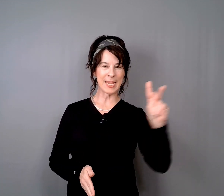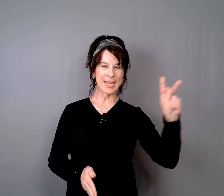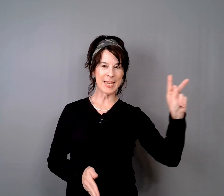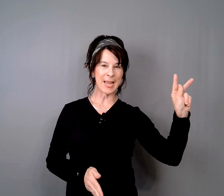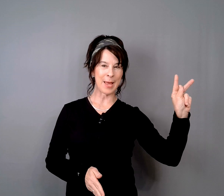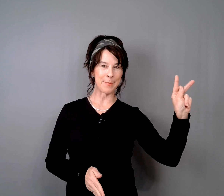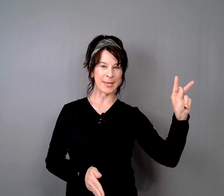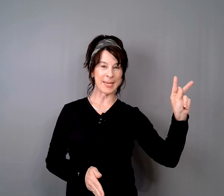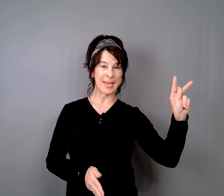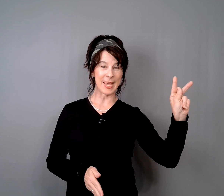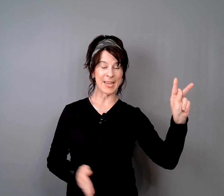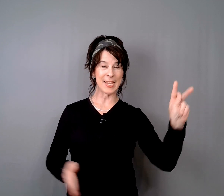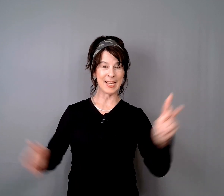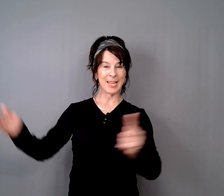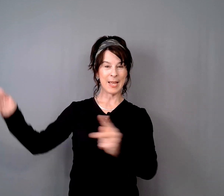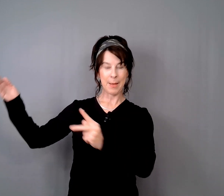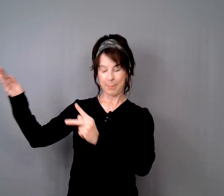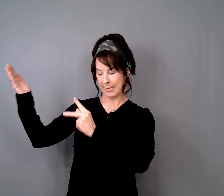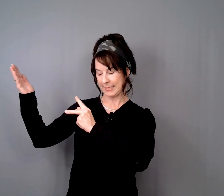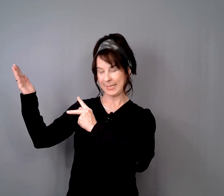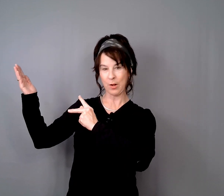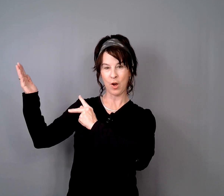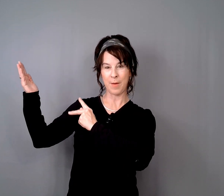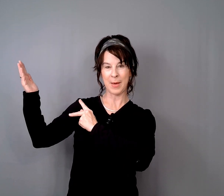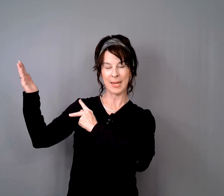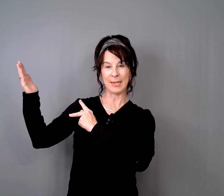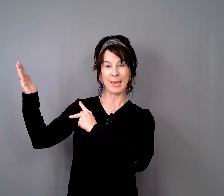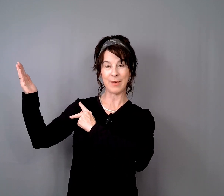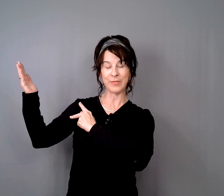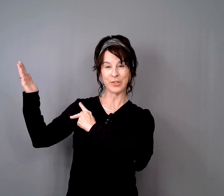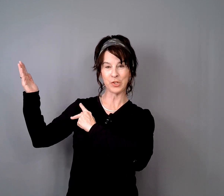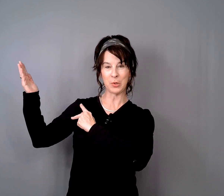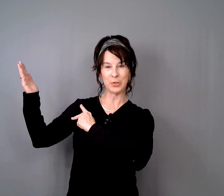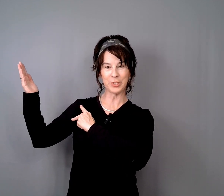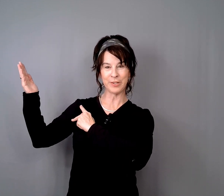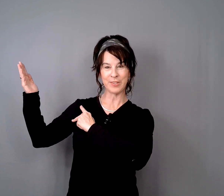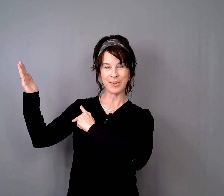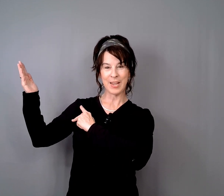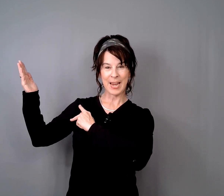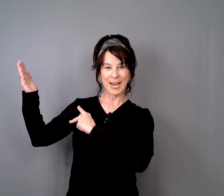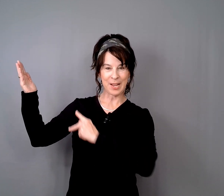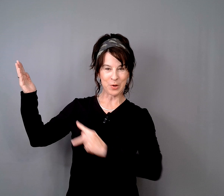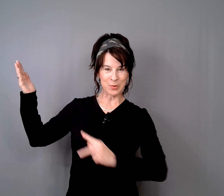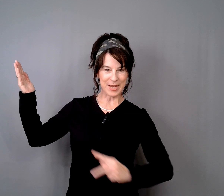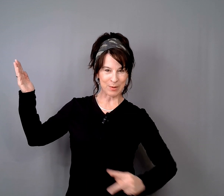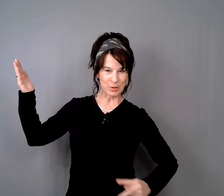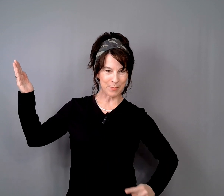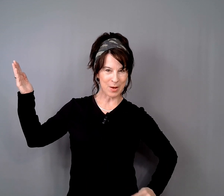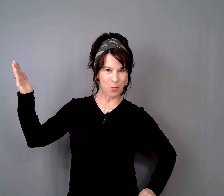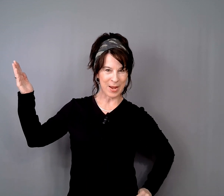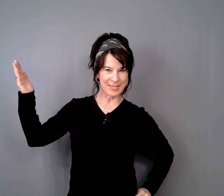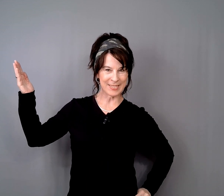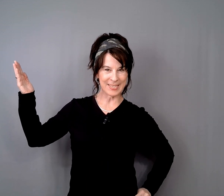hand, I make a K, place it on my left shoulder, and I go down to my waist.